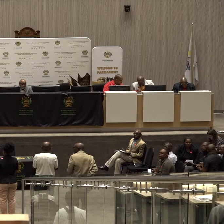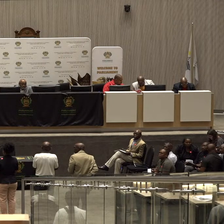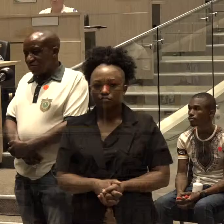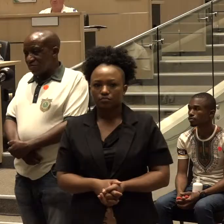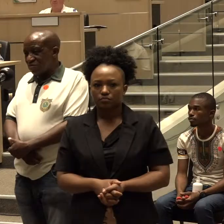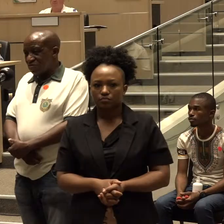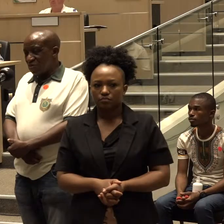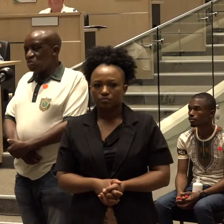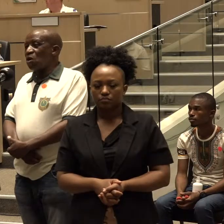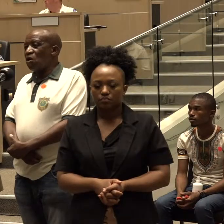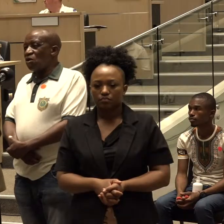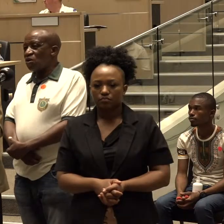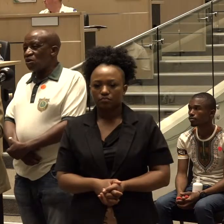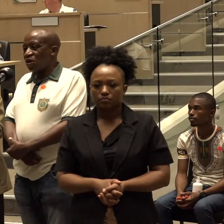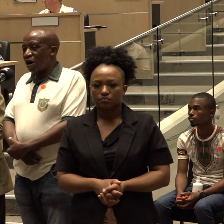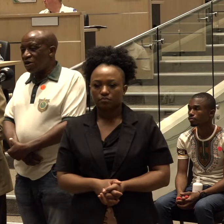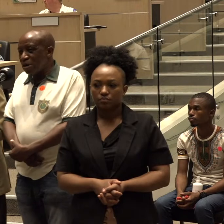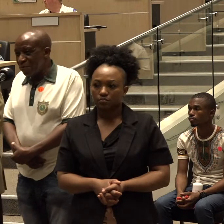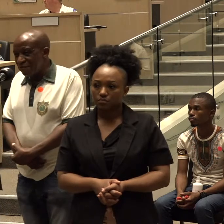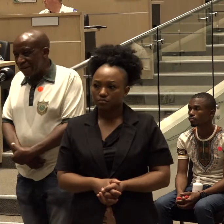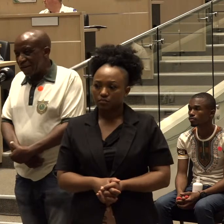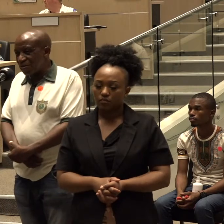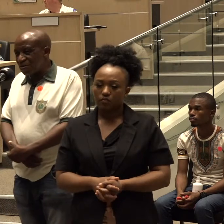Solutions foreign